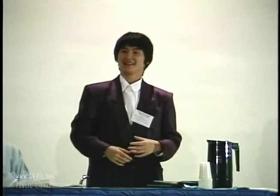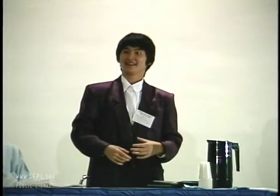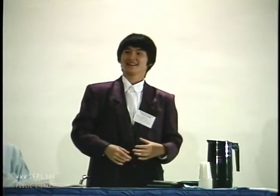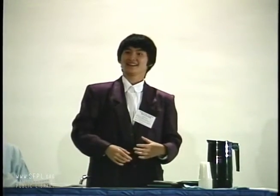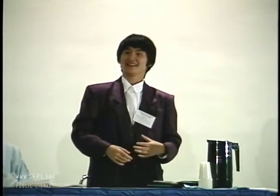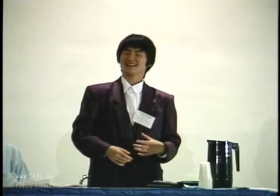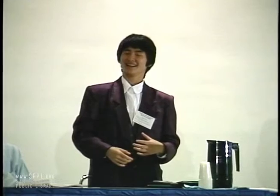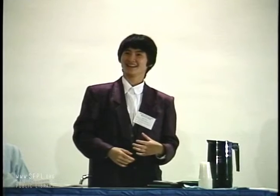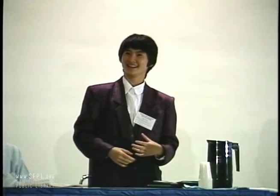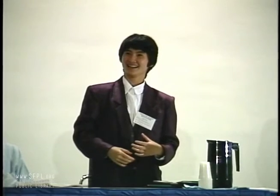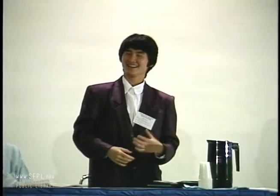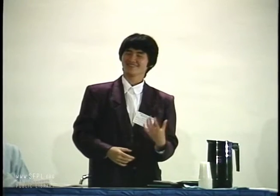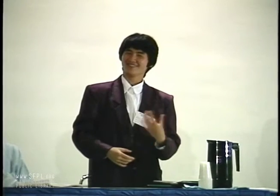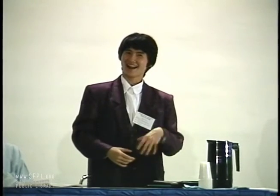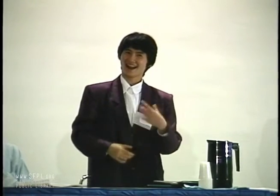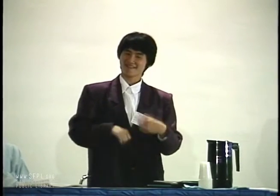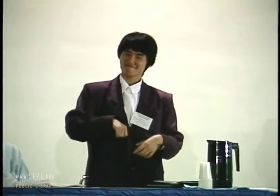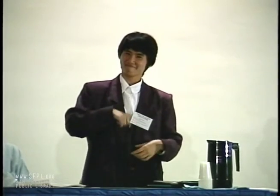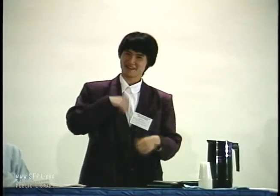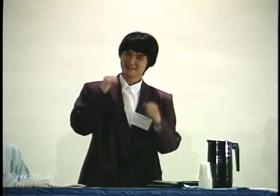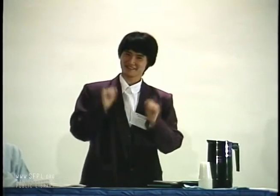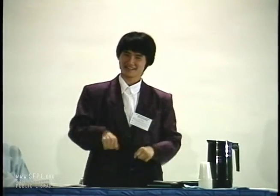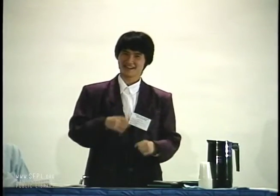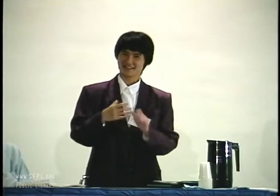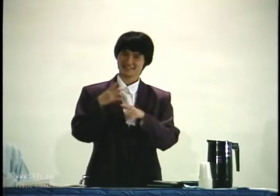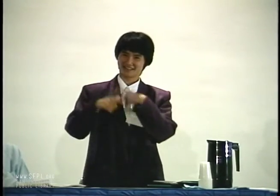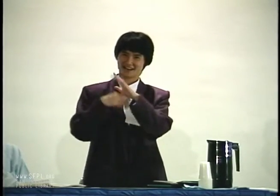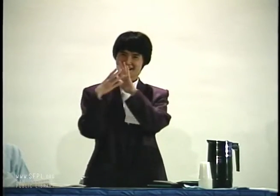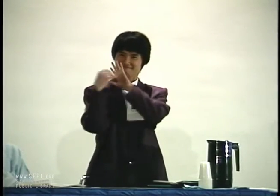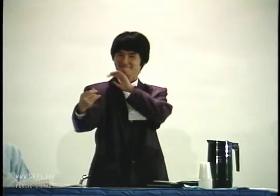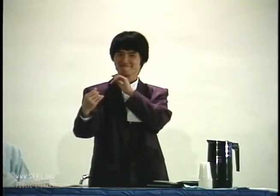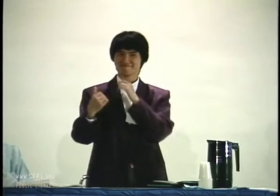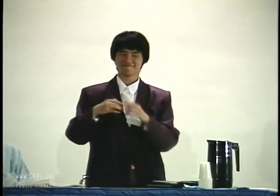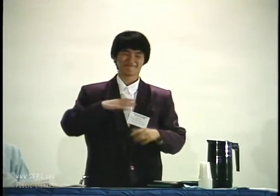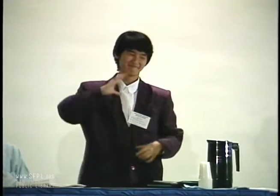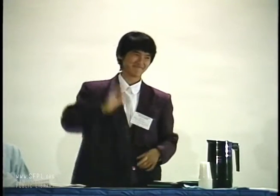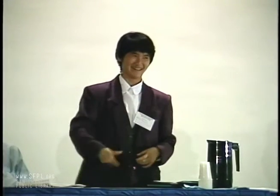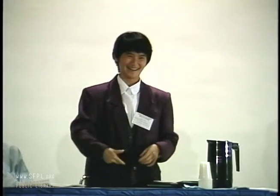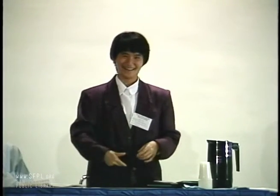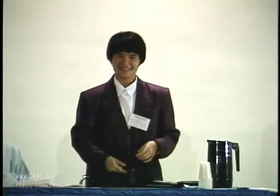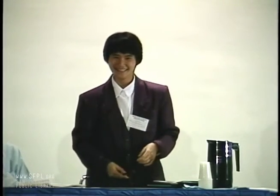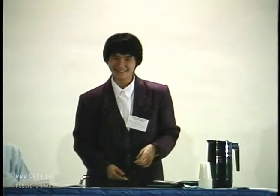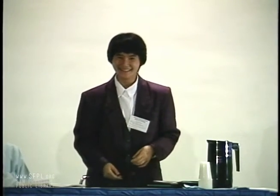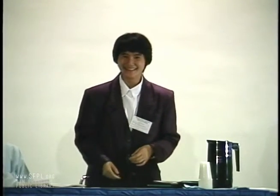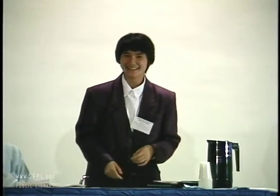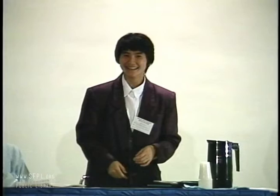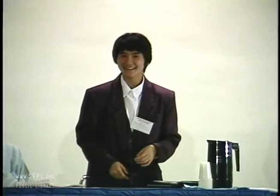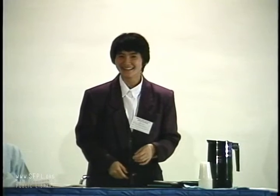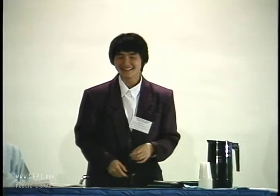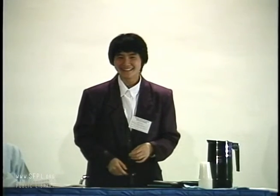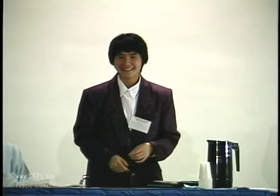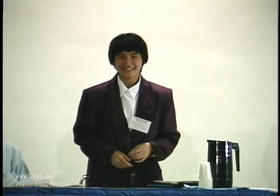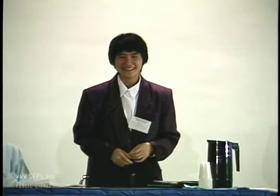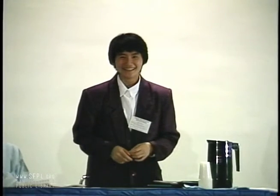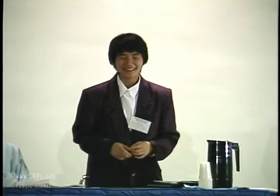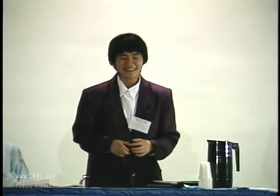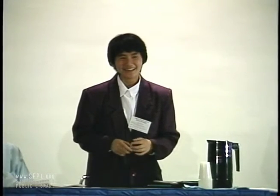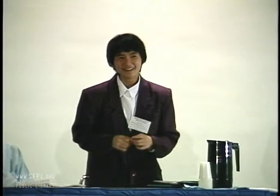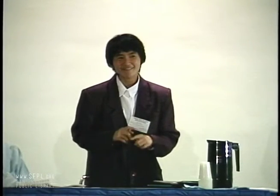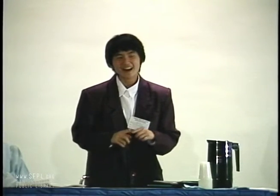sign stupid, so then I could sign stupid back to them. I was so proud that I could sign. I could copy what they were saying.